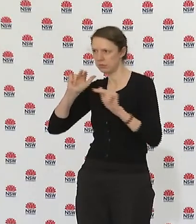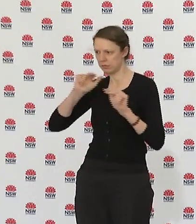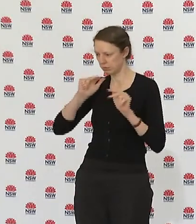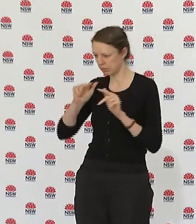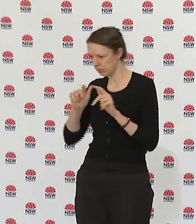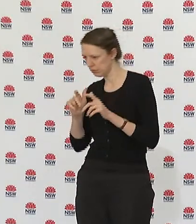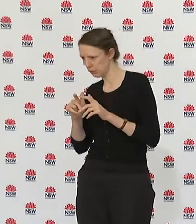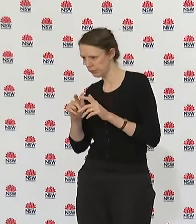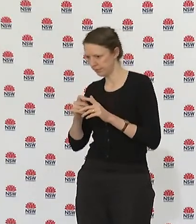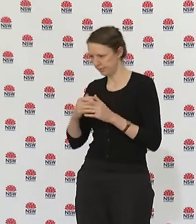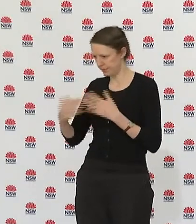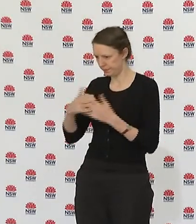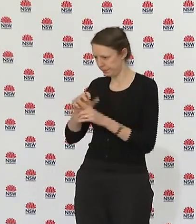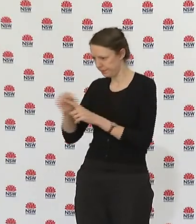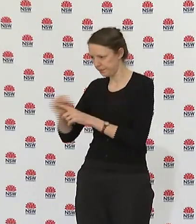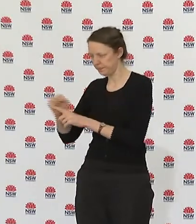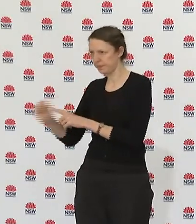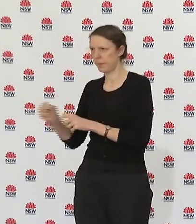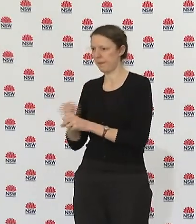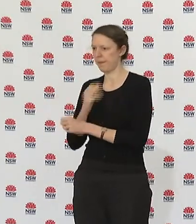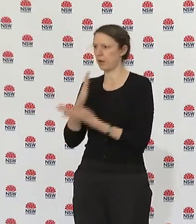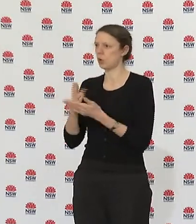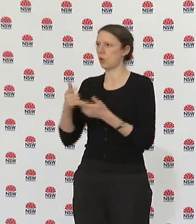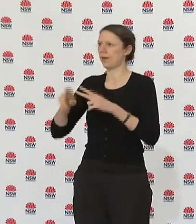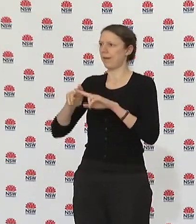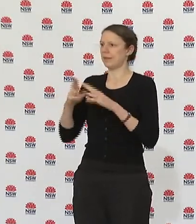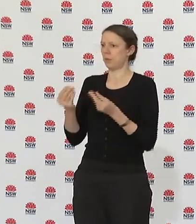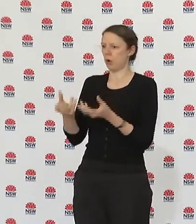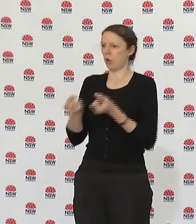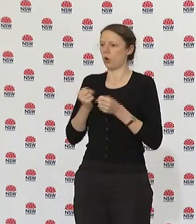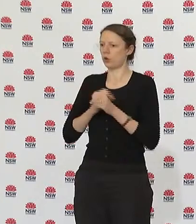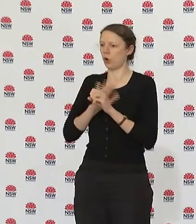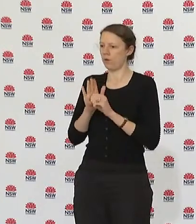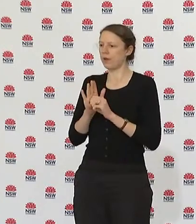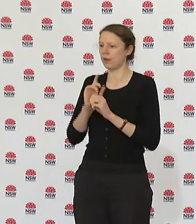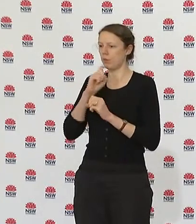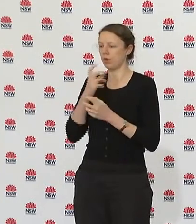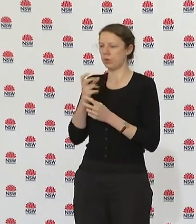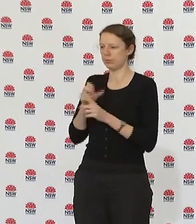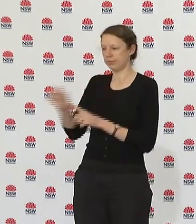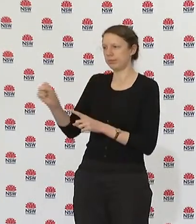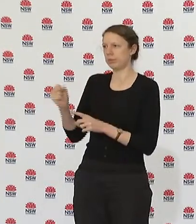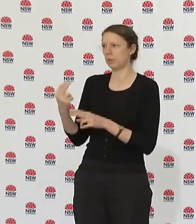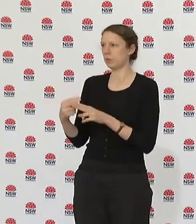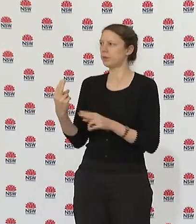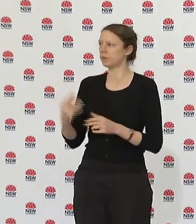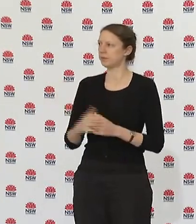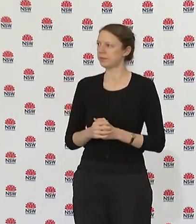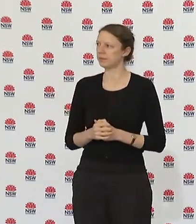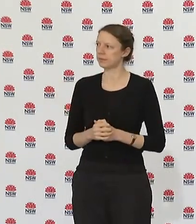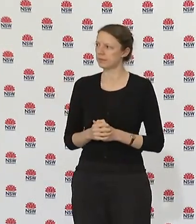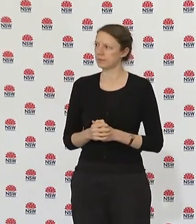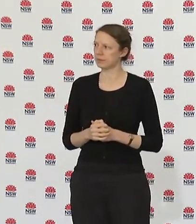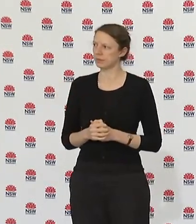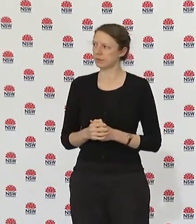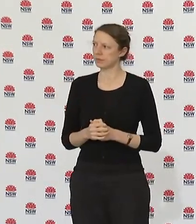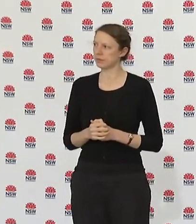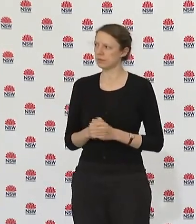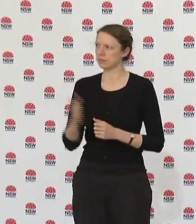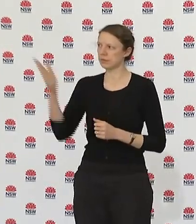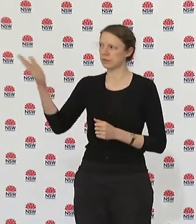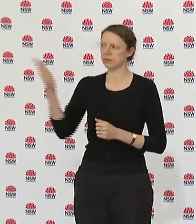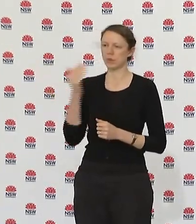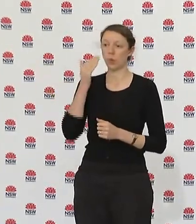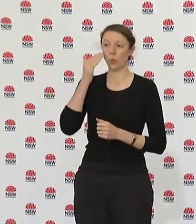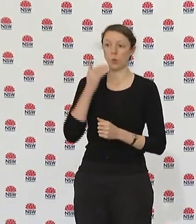that patients are diagnosed early and that contacts are identified and put in lockdown. Dr. Mac, the woman who died at Pendle Hill, she, like the case a